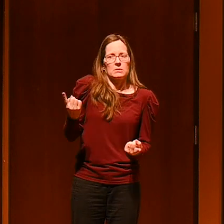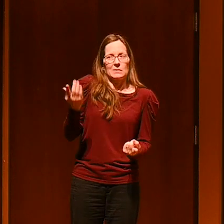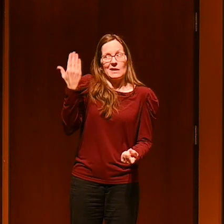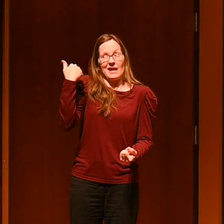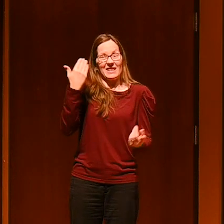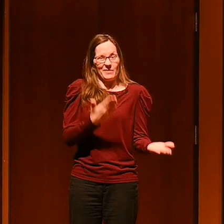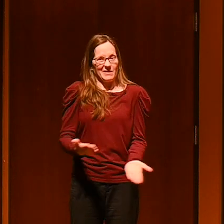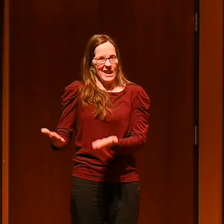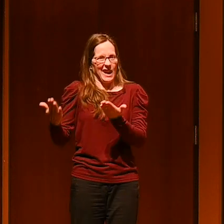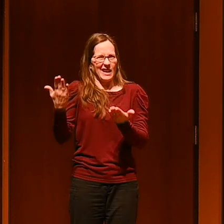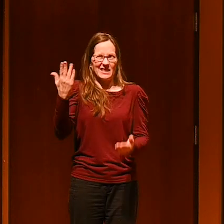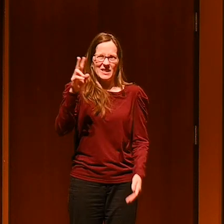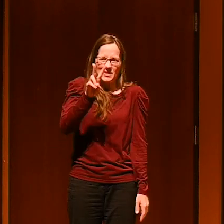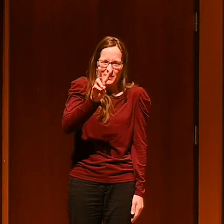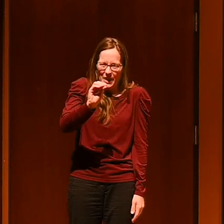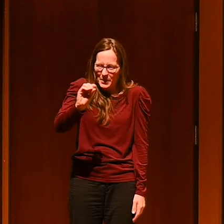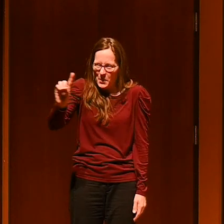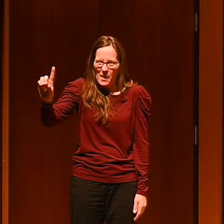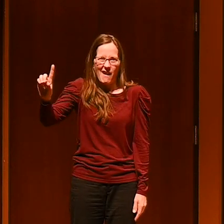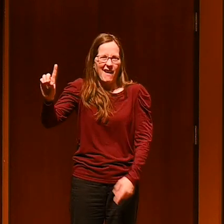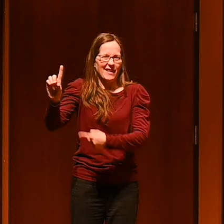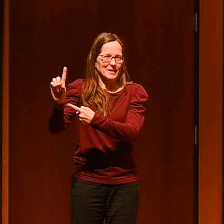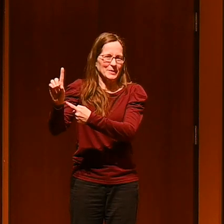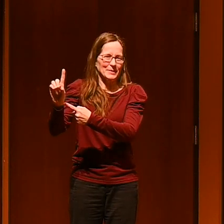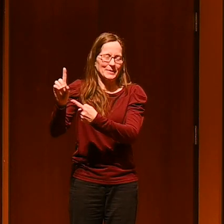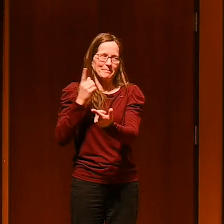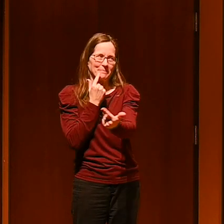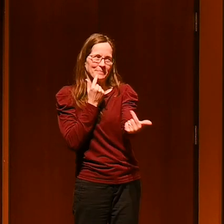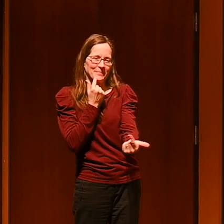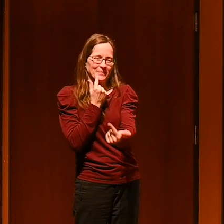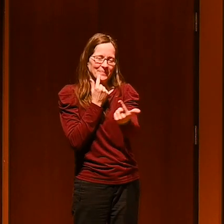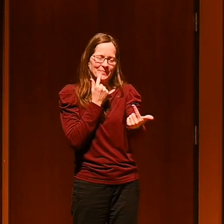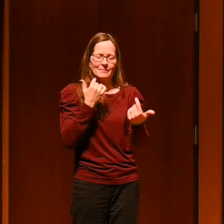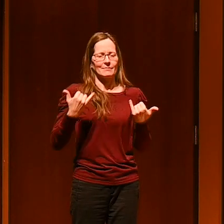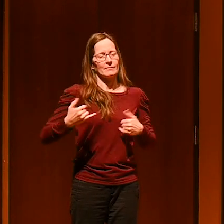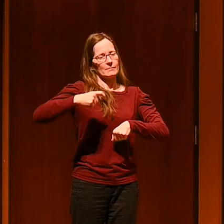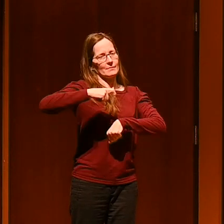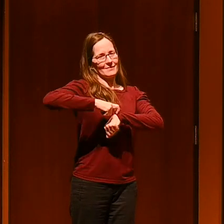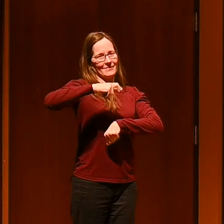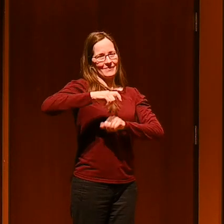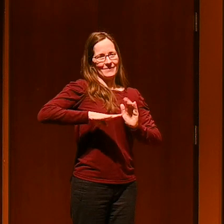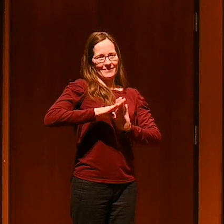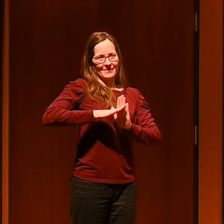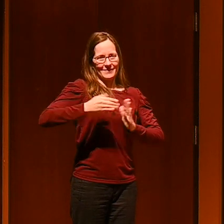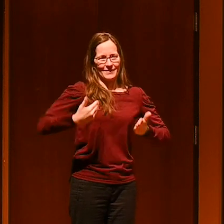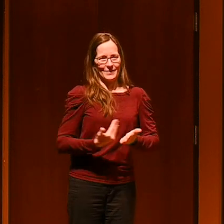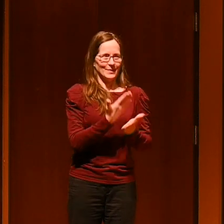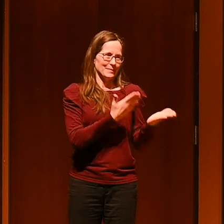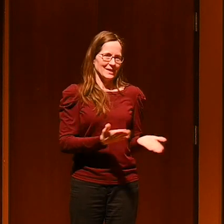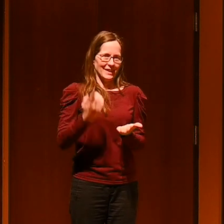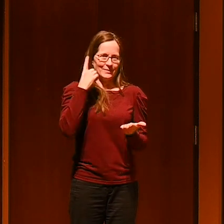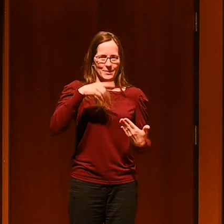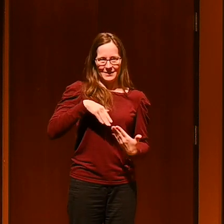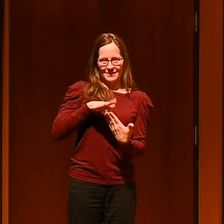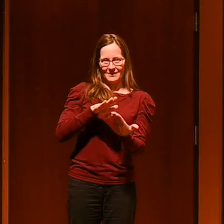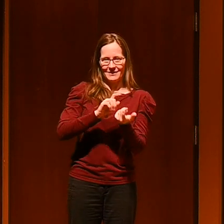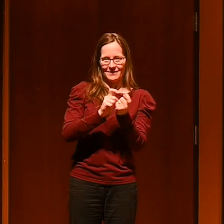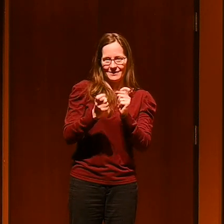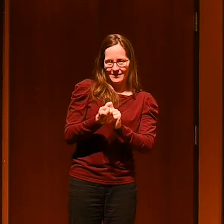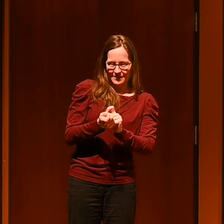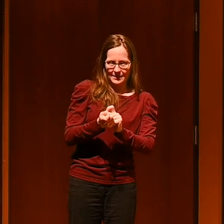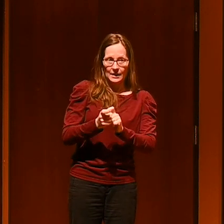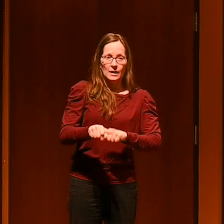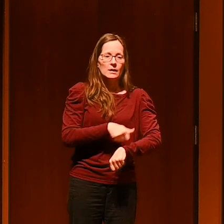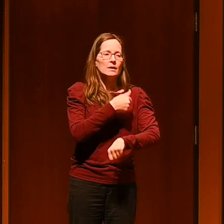2001, and it is time to develop a new plan that can address these changes, set a framework